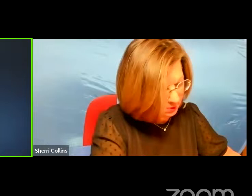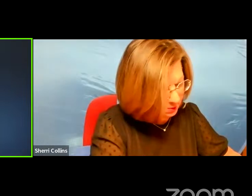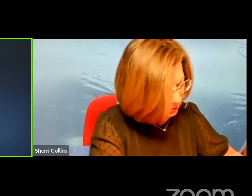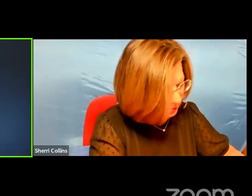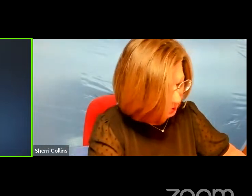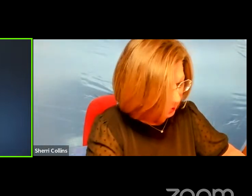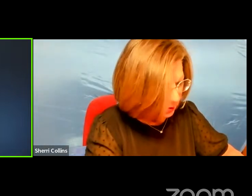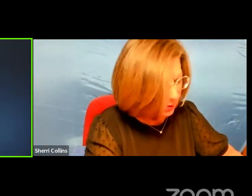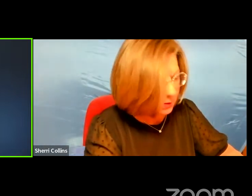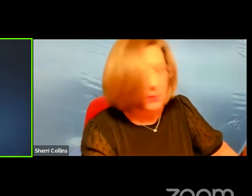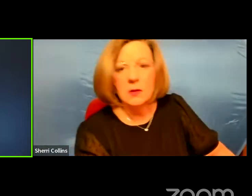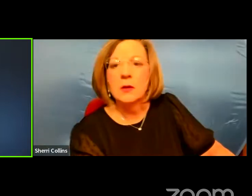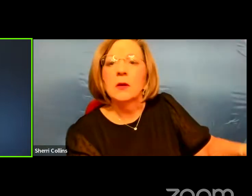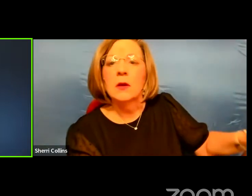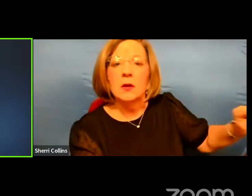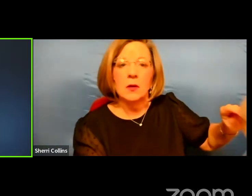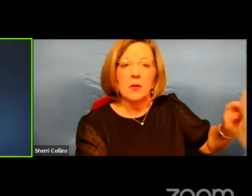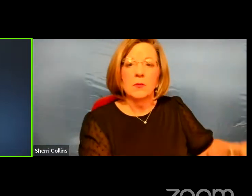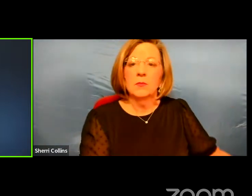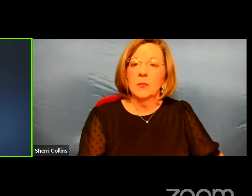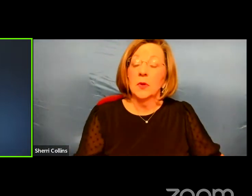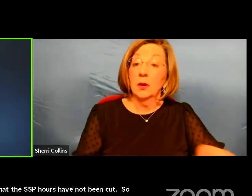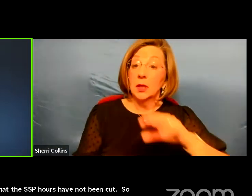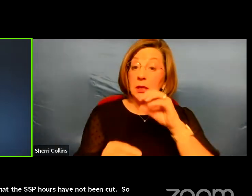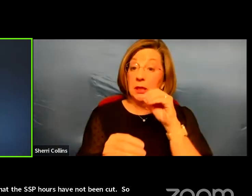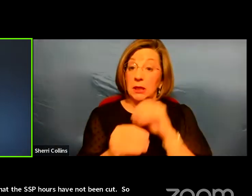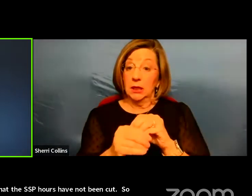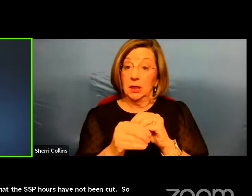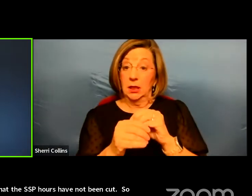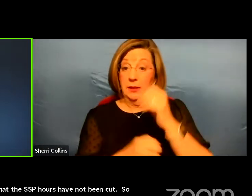Let me just find my information.